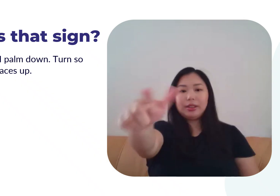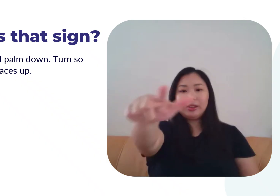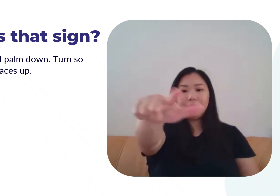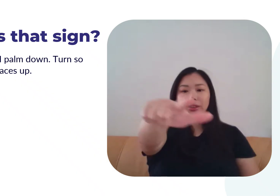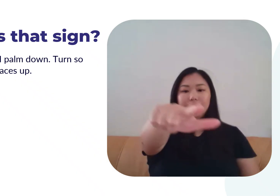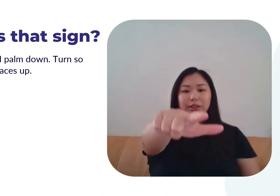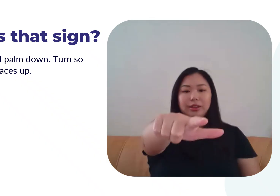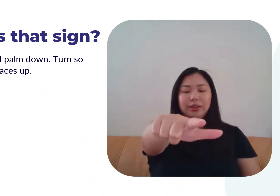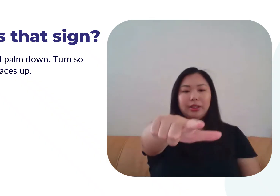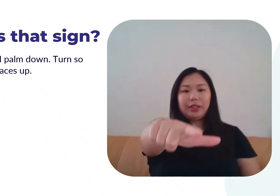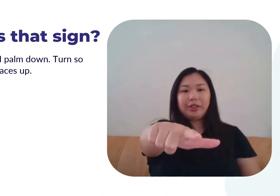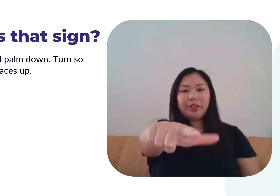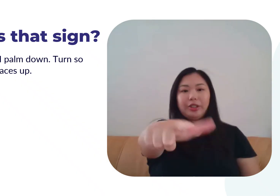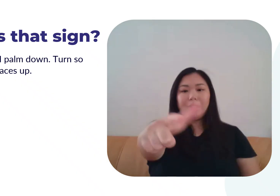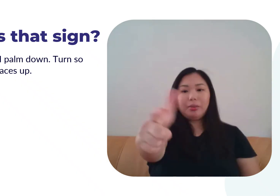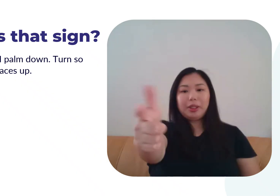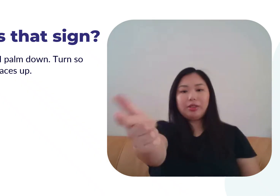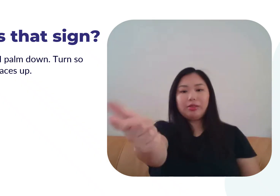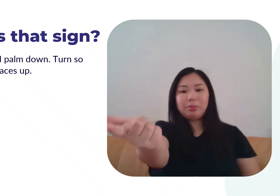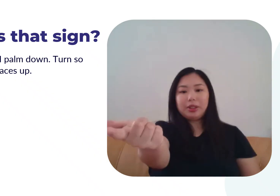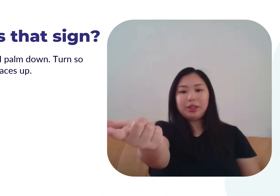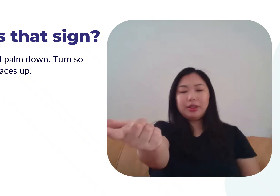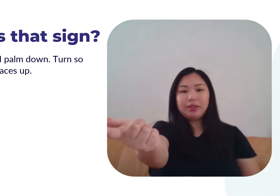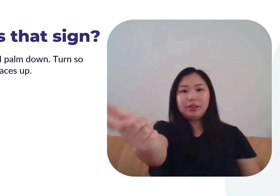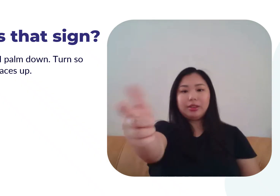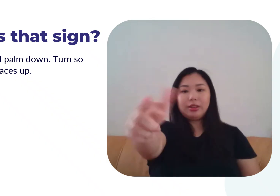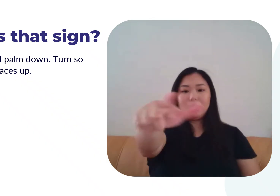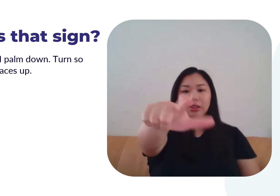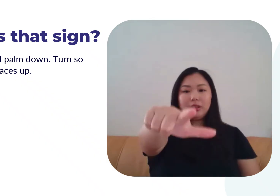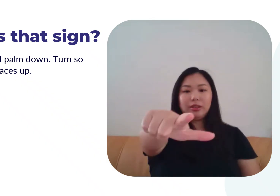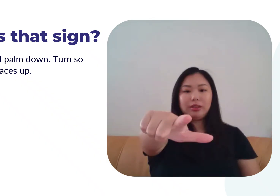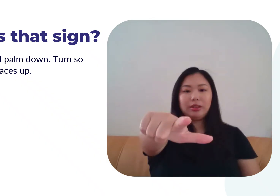upwards like you're turning the page of a book.